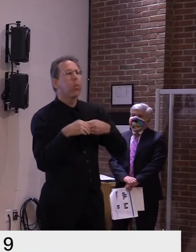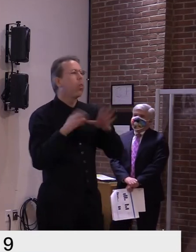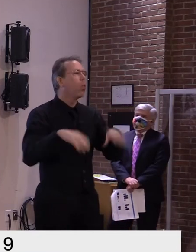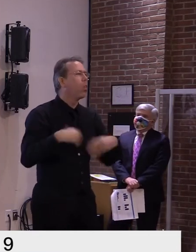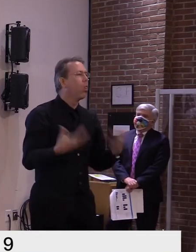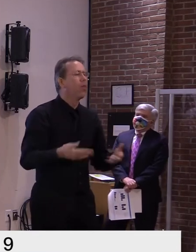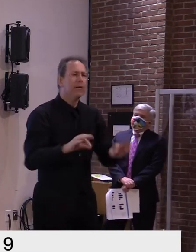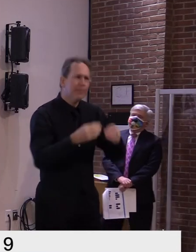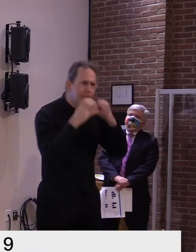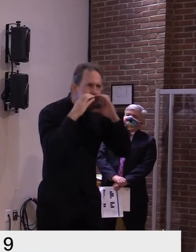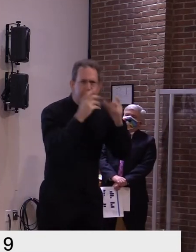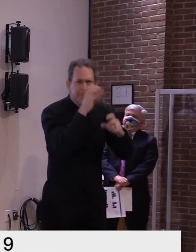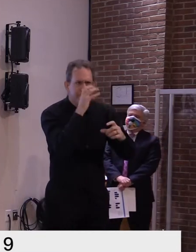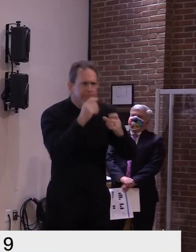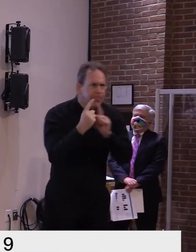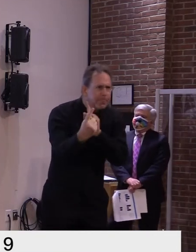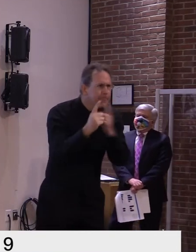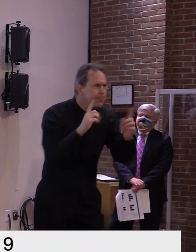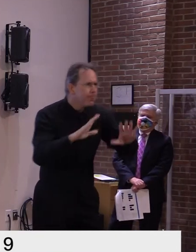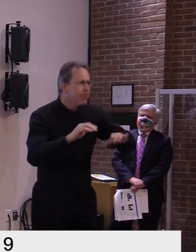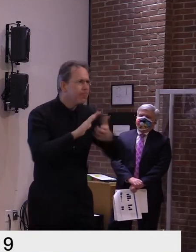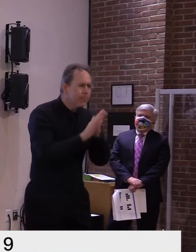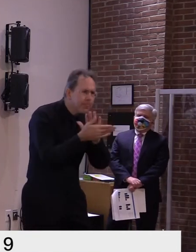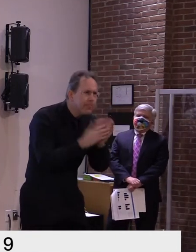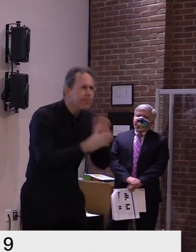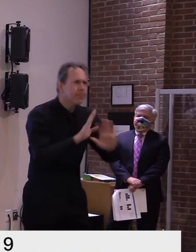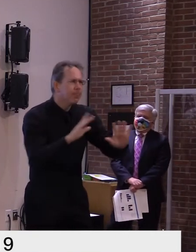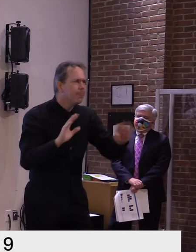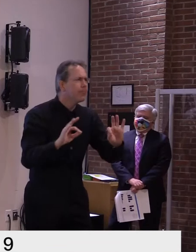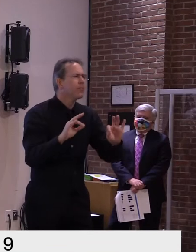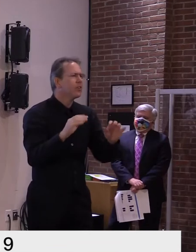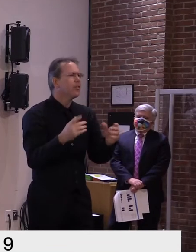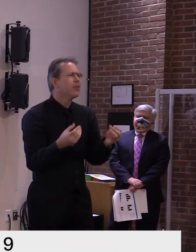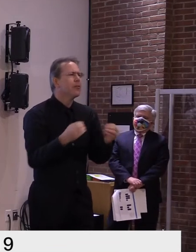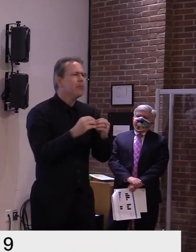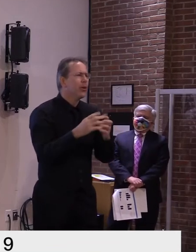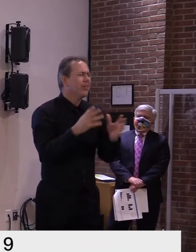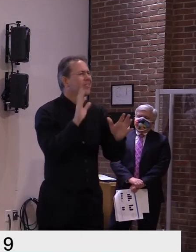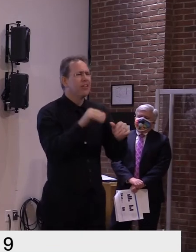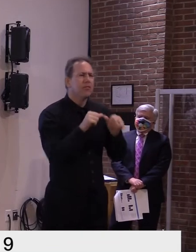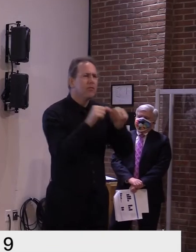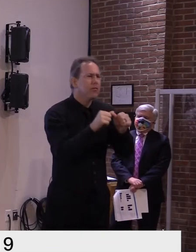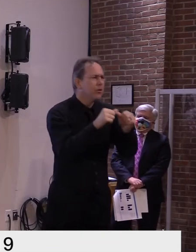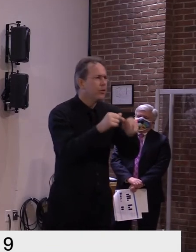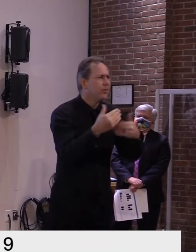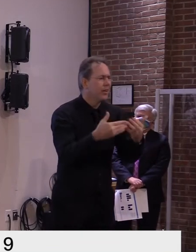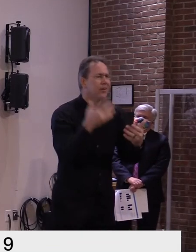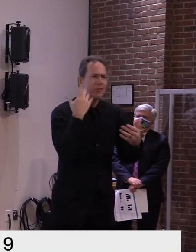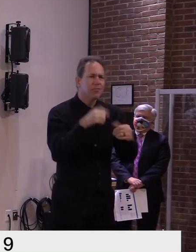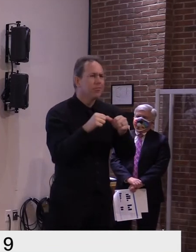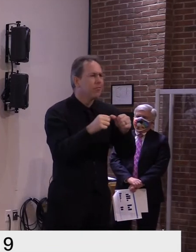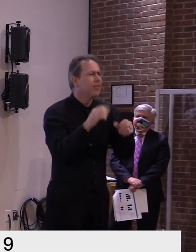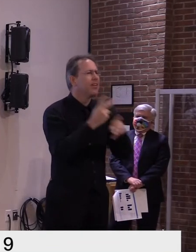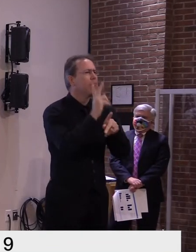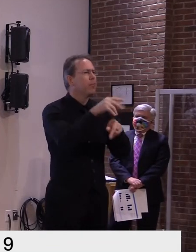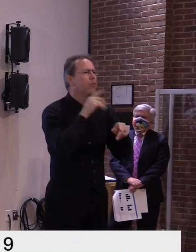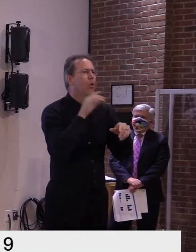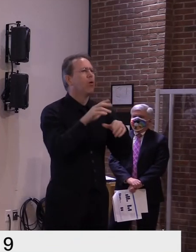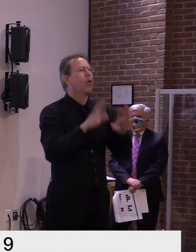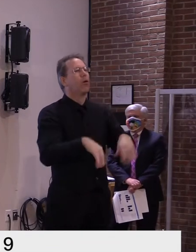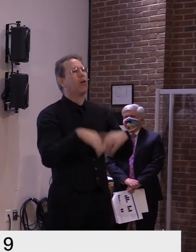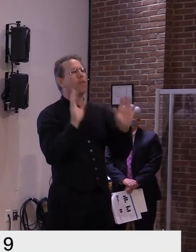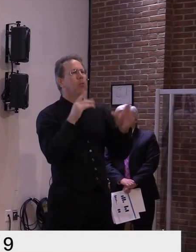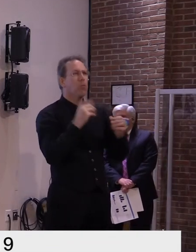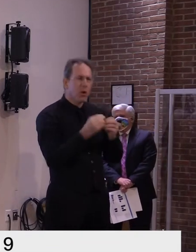current, but it would only be to redouble your efforts doing all of the current. Because again, with a